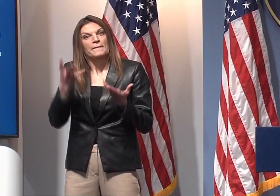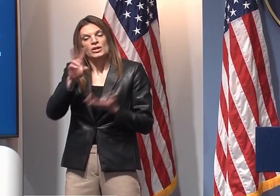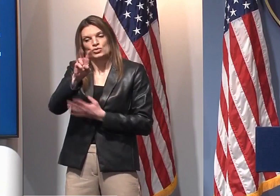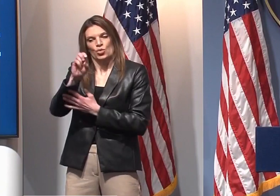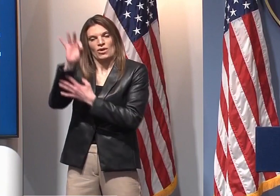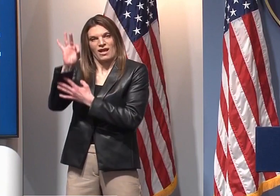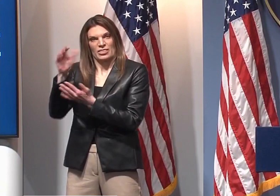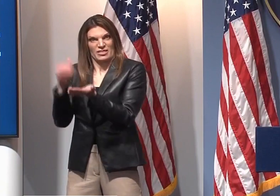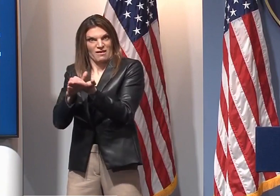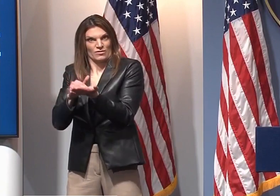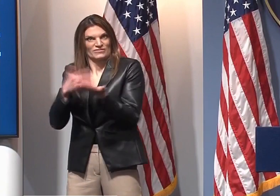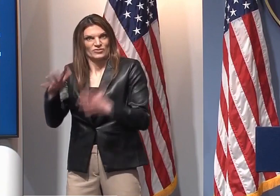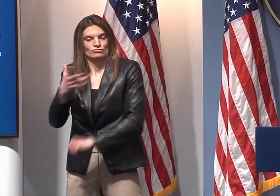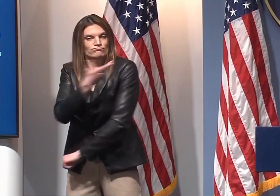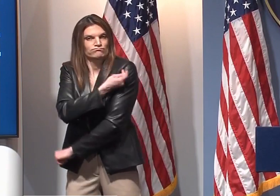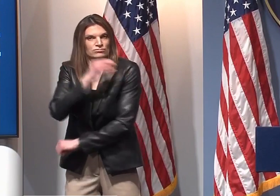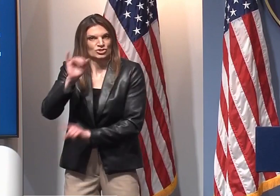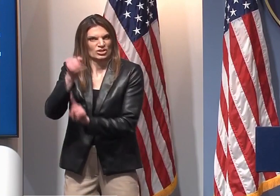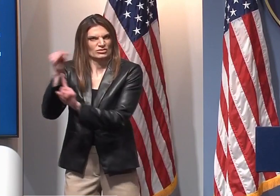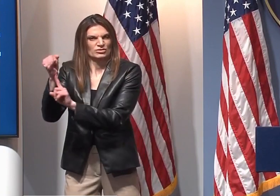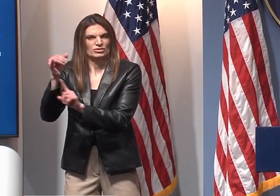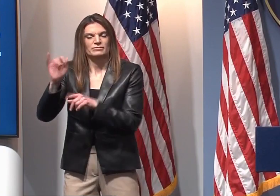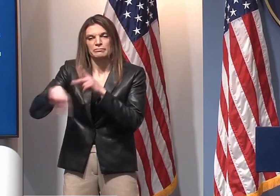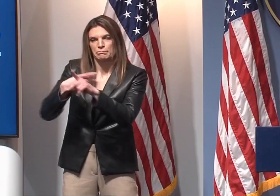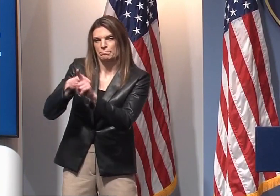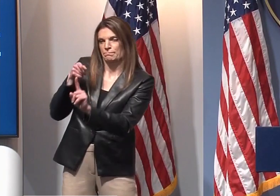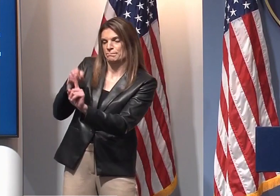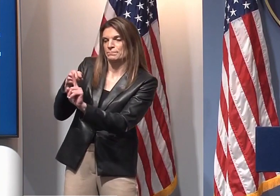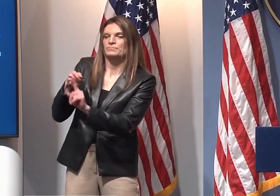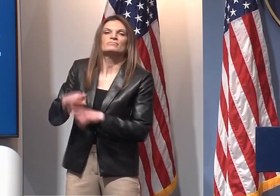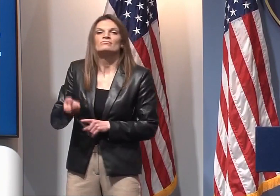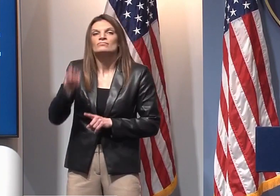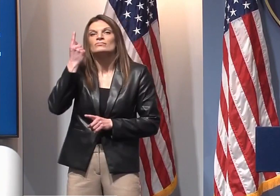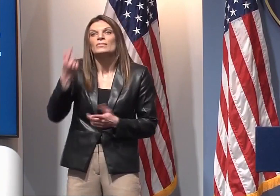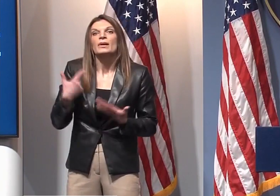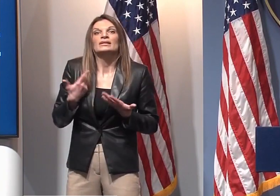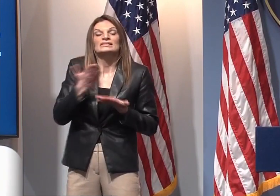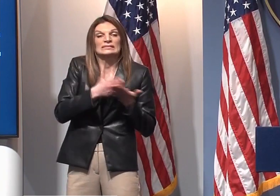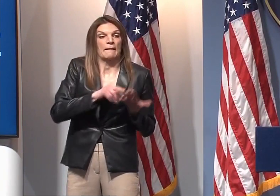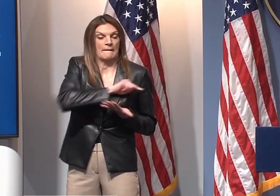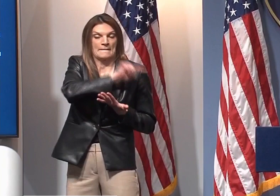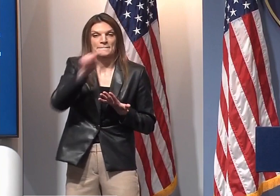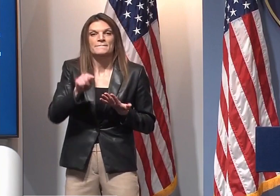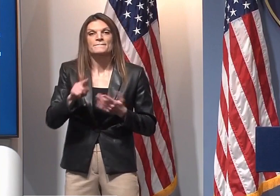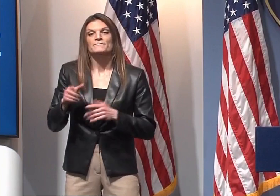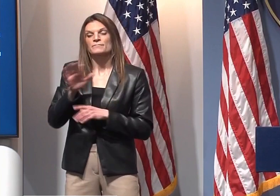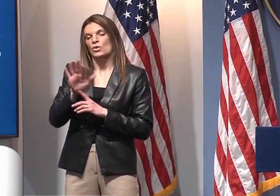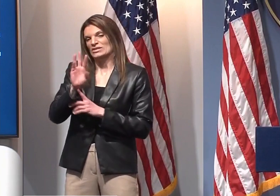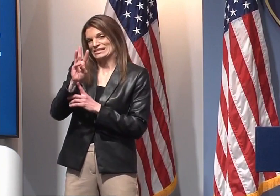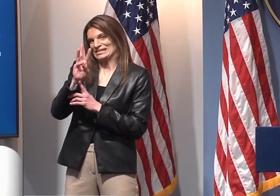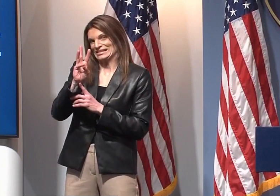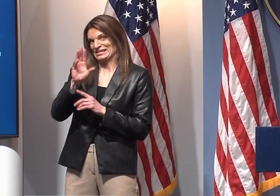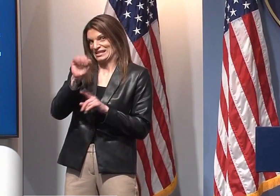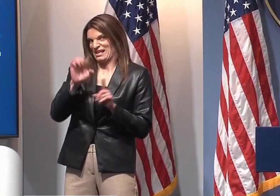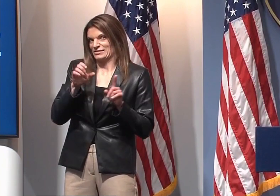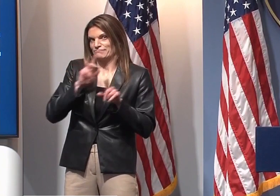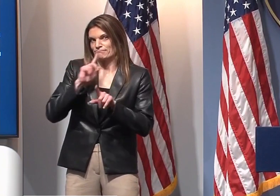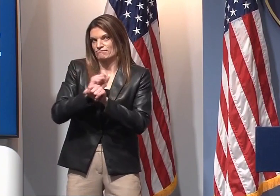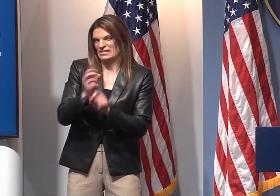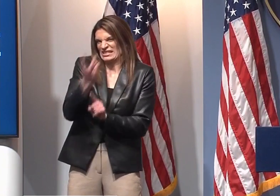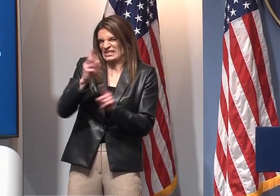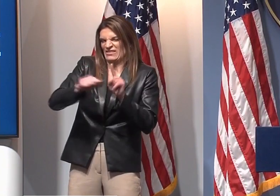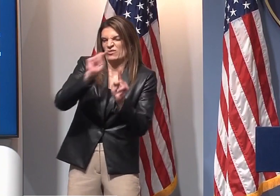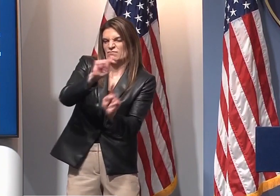Michigan. Of that 6.8 million, the CDC received reports of 6 cases of a rare condition